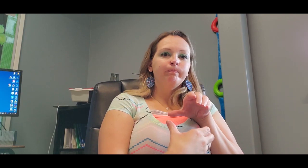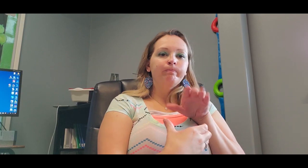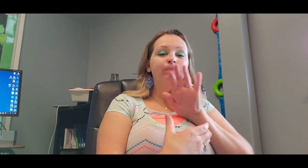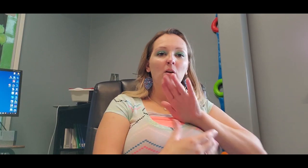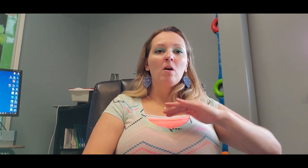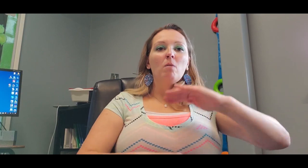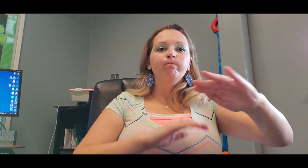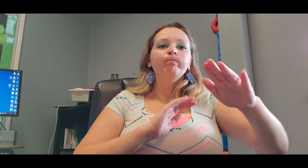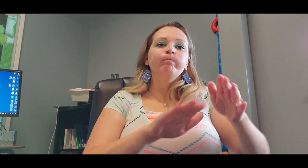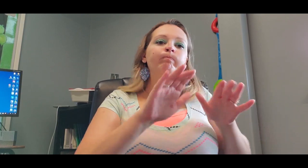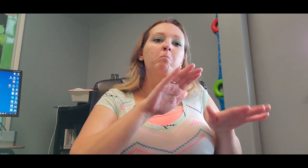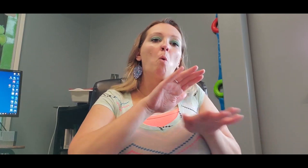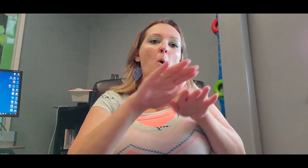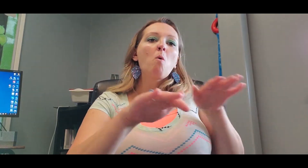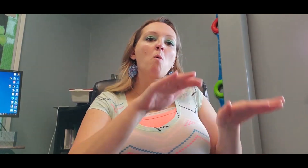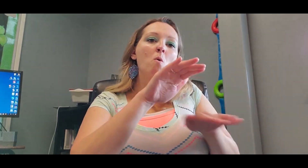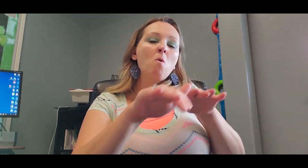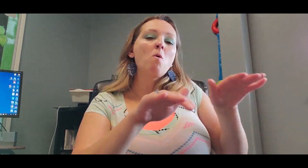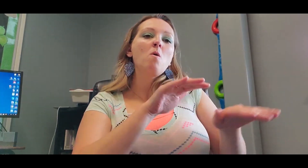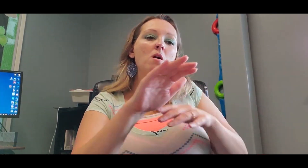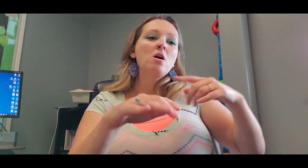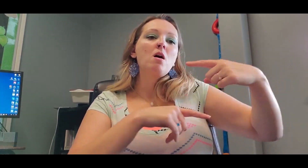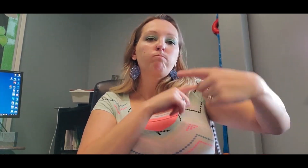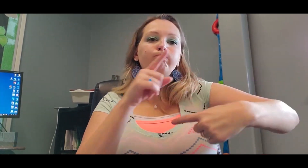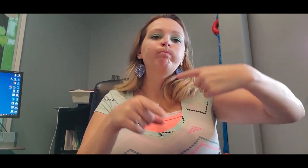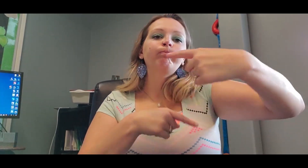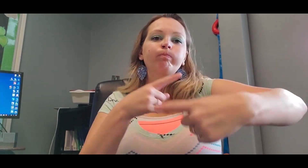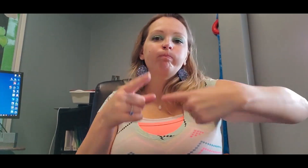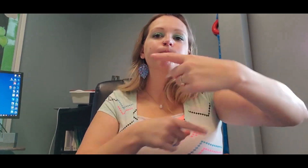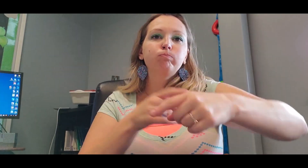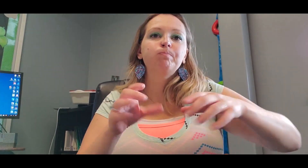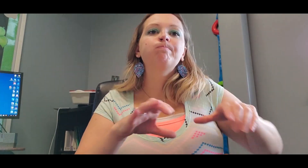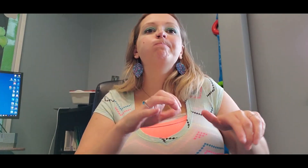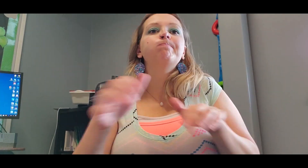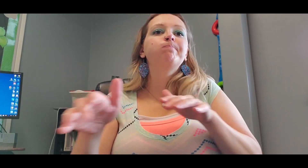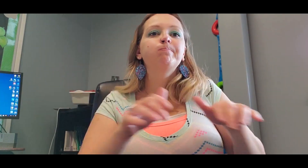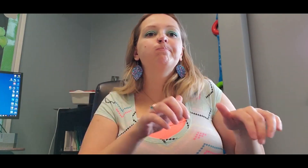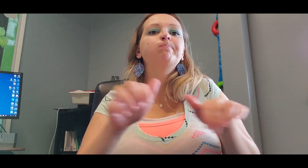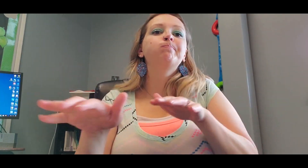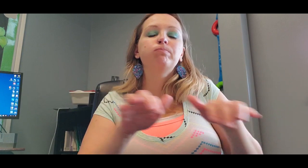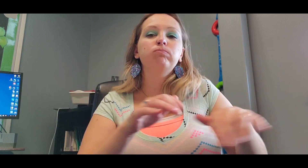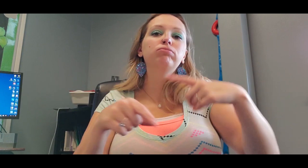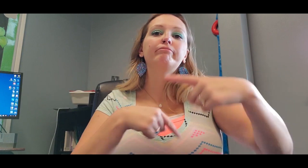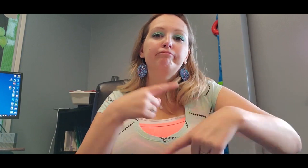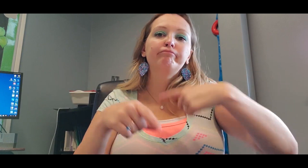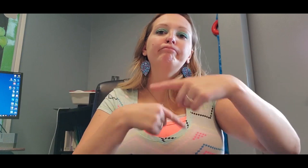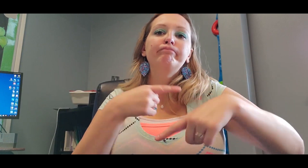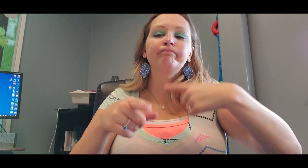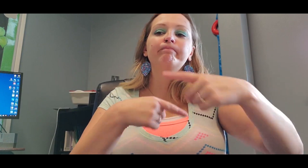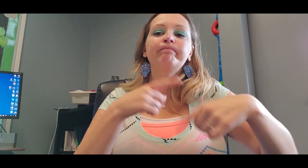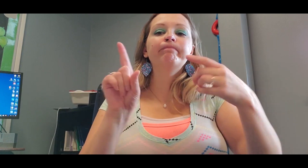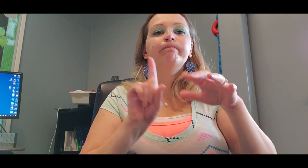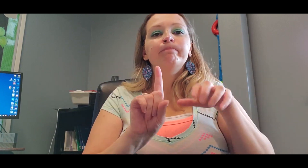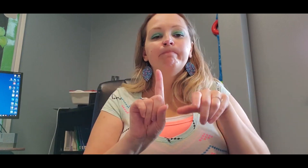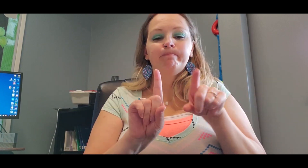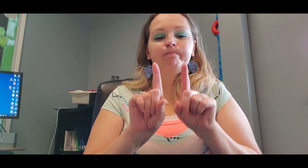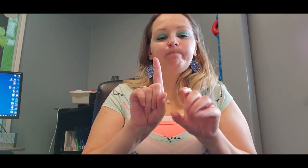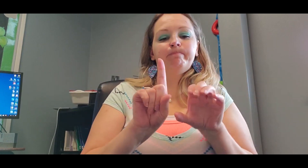off. She rotates it and then starts to walk with it as it rolls and rolls and rolls.